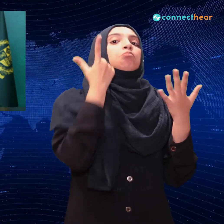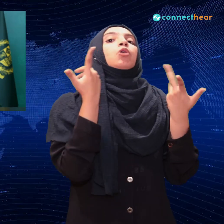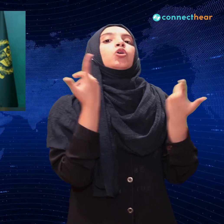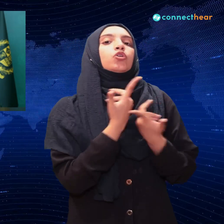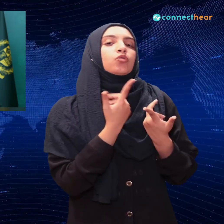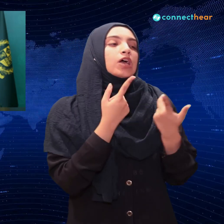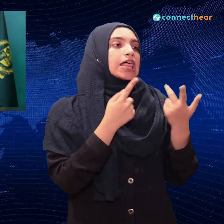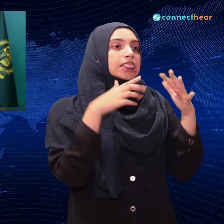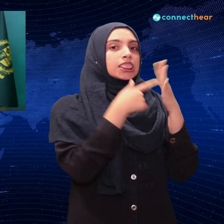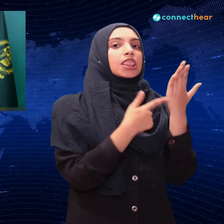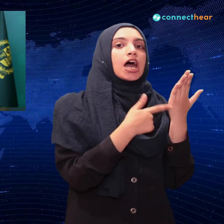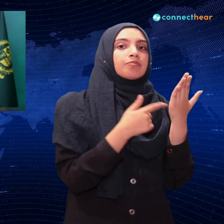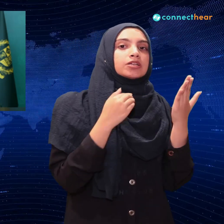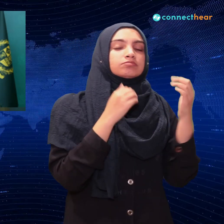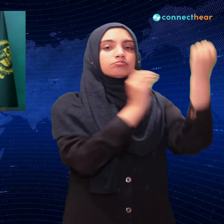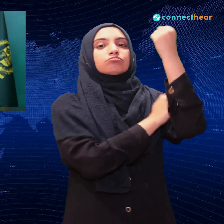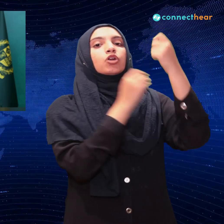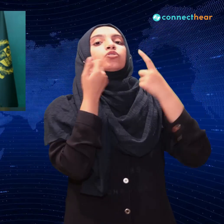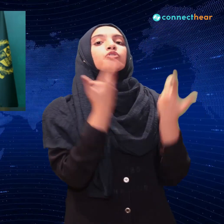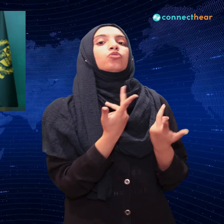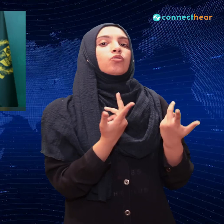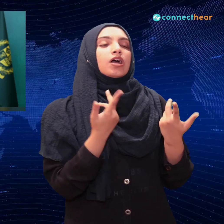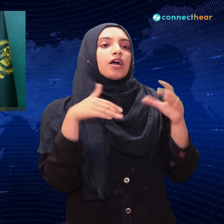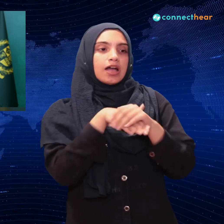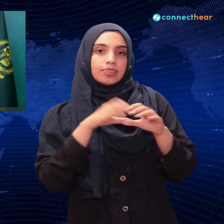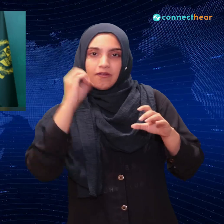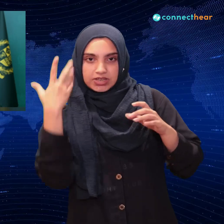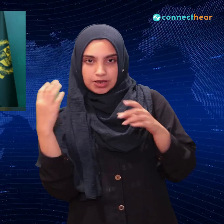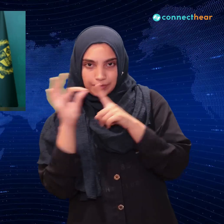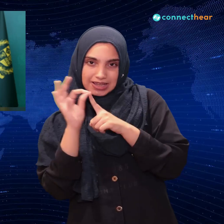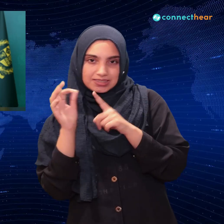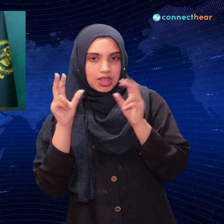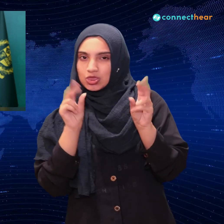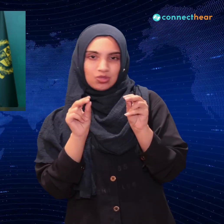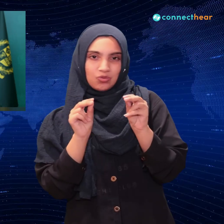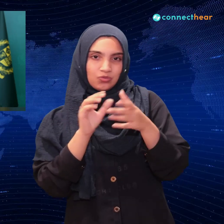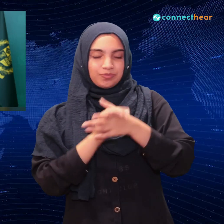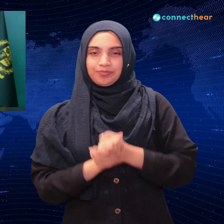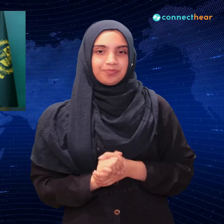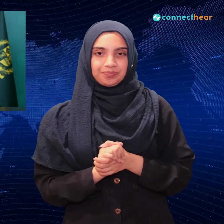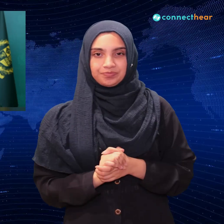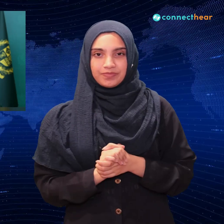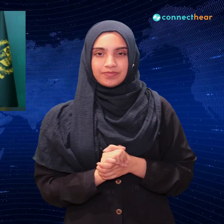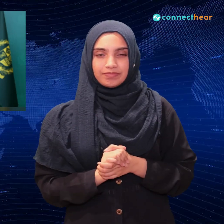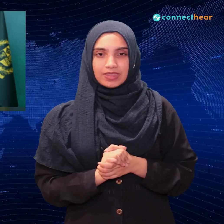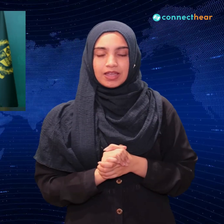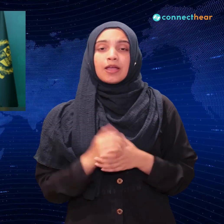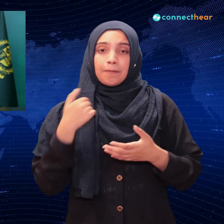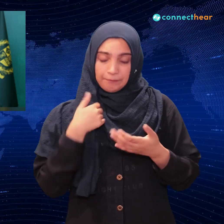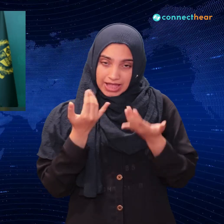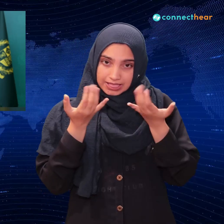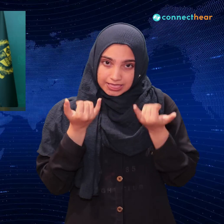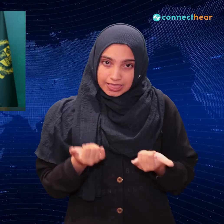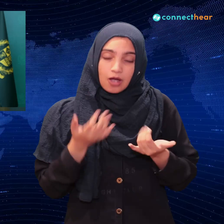power, and it's not because of Pakistan. So, Mr. President, right now, the